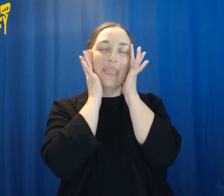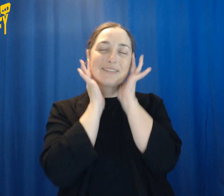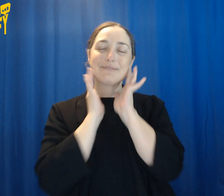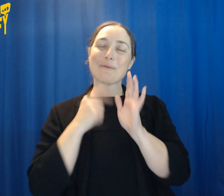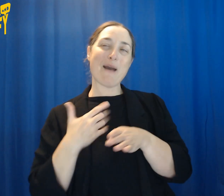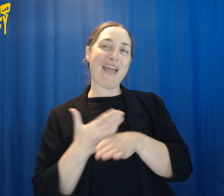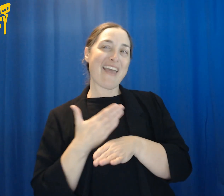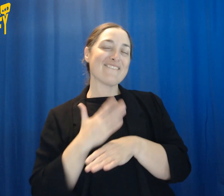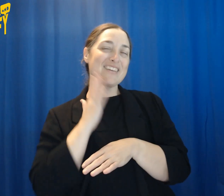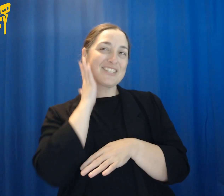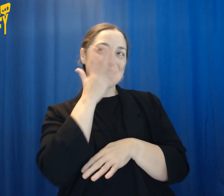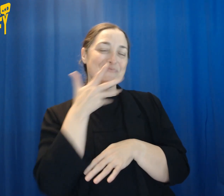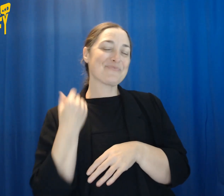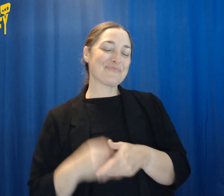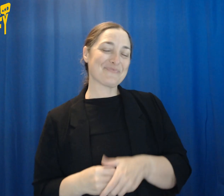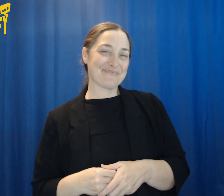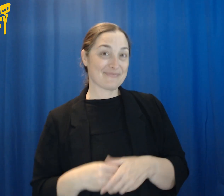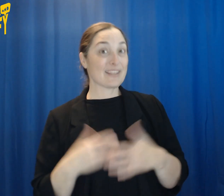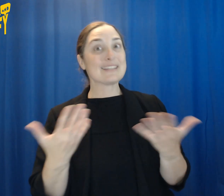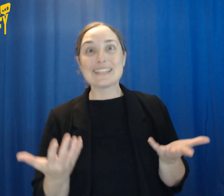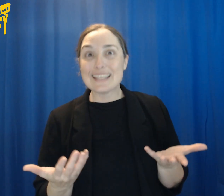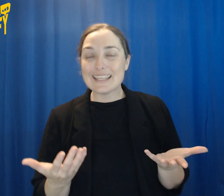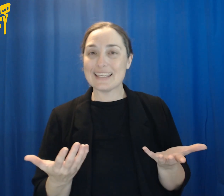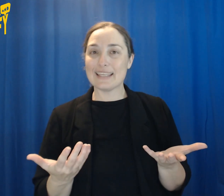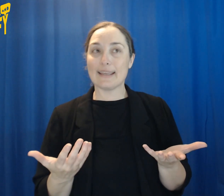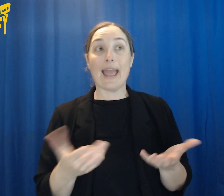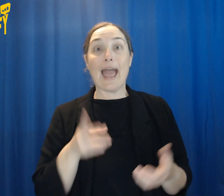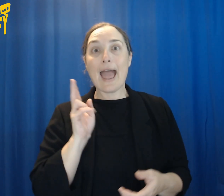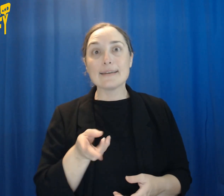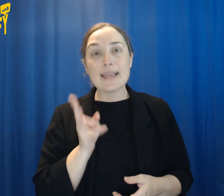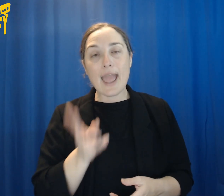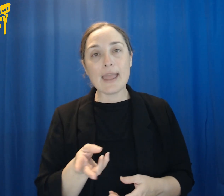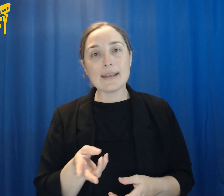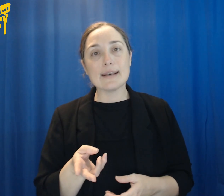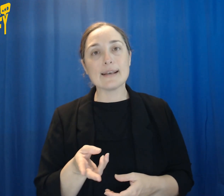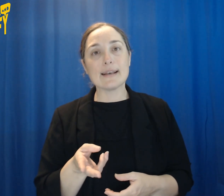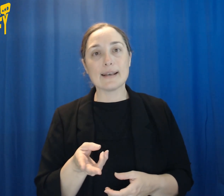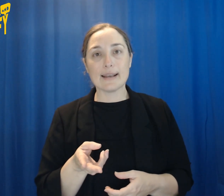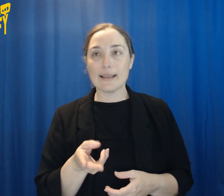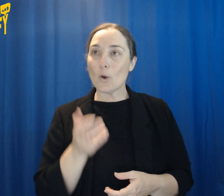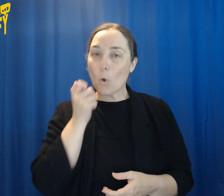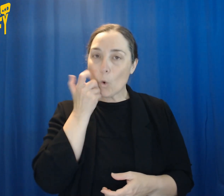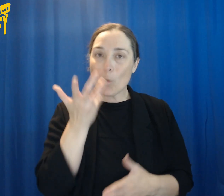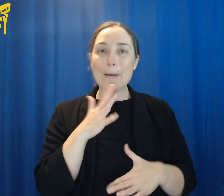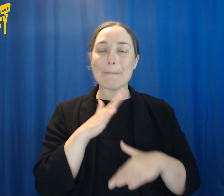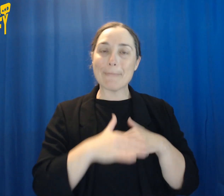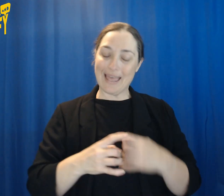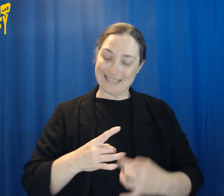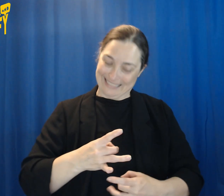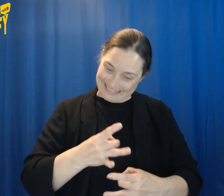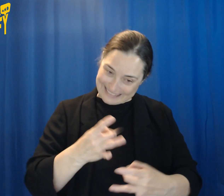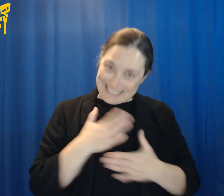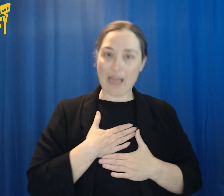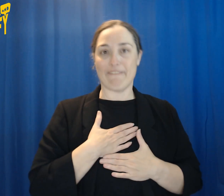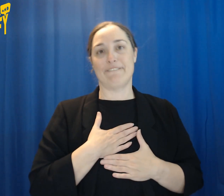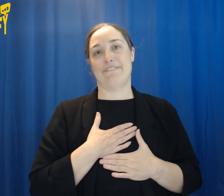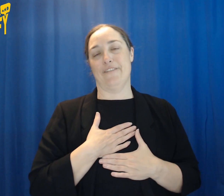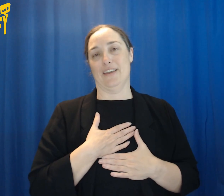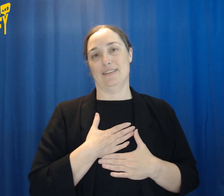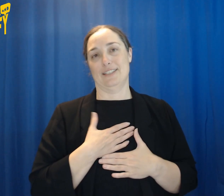to for myself. See, yet again, at the end of the day, you've got to do things just for you,